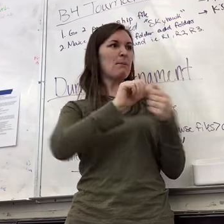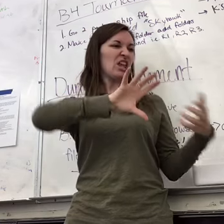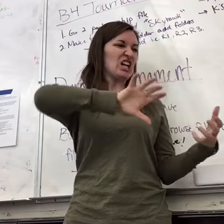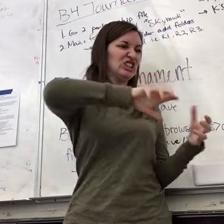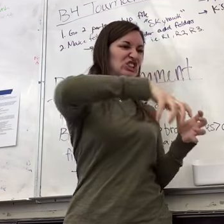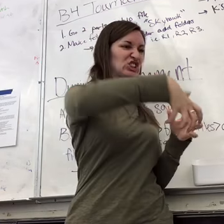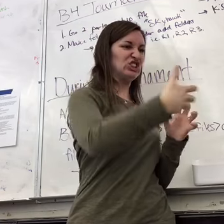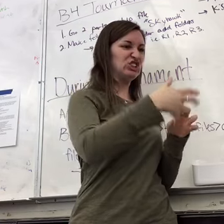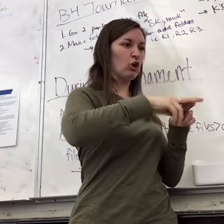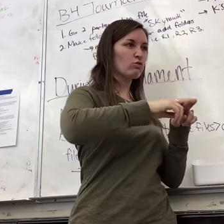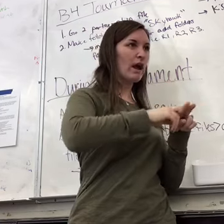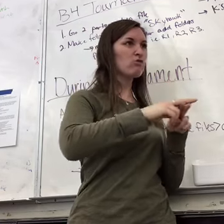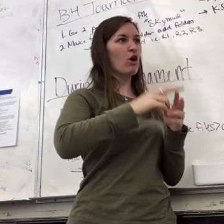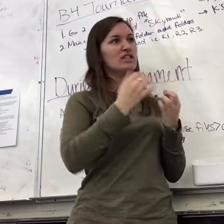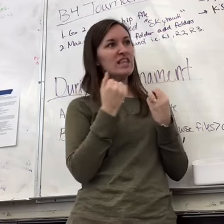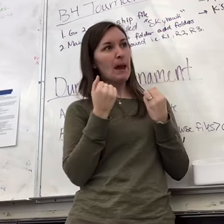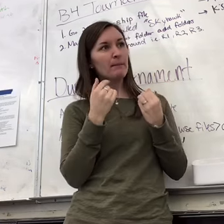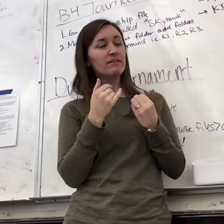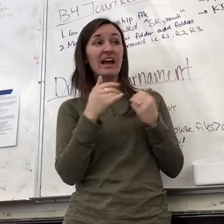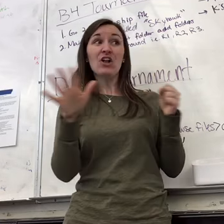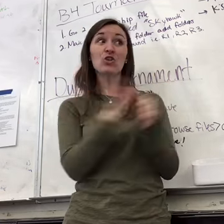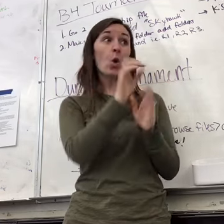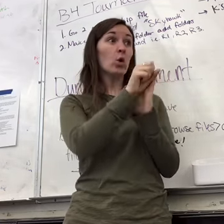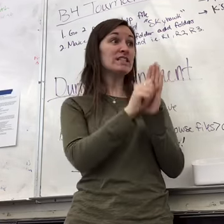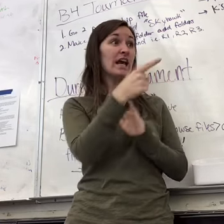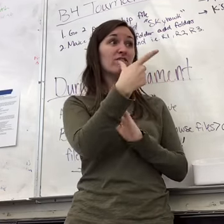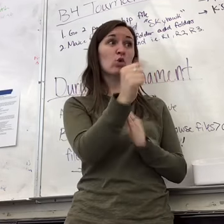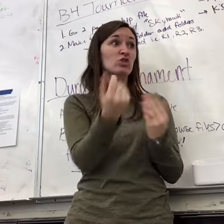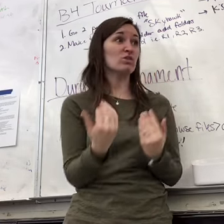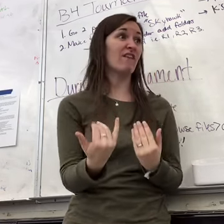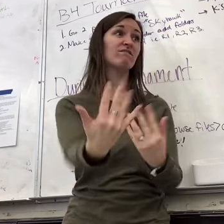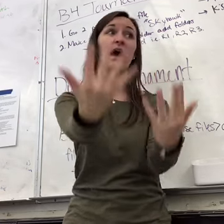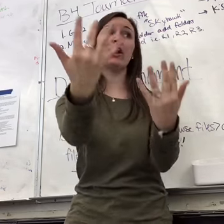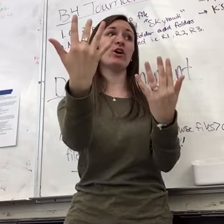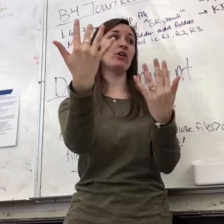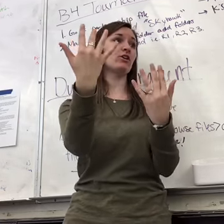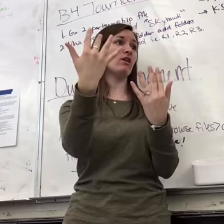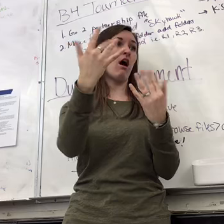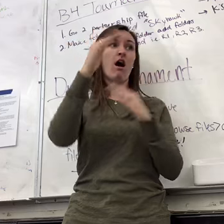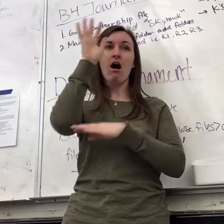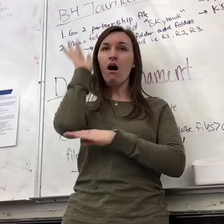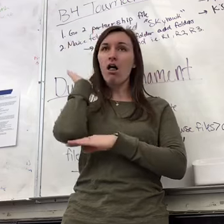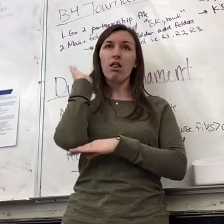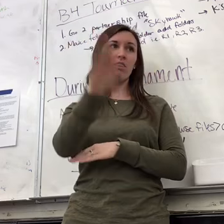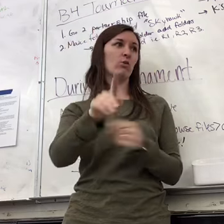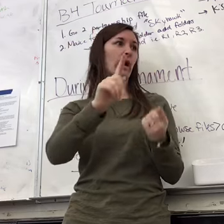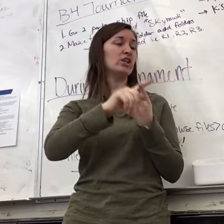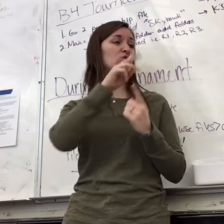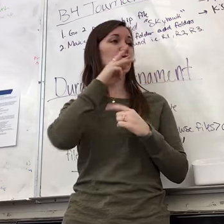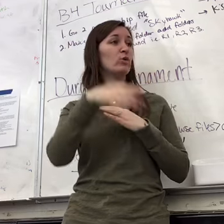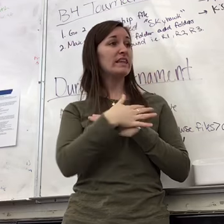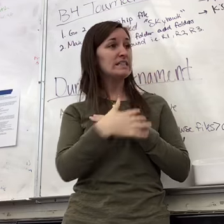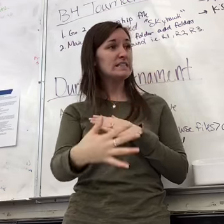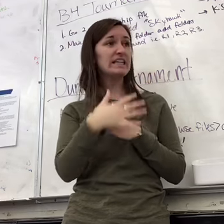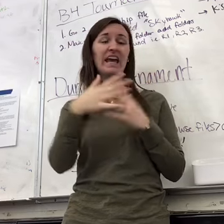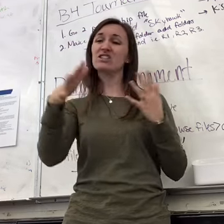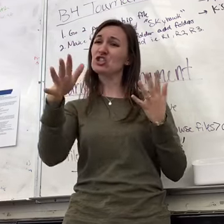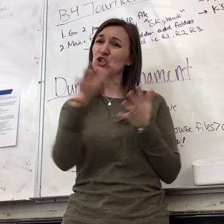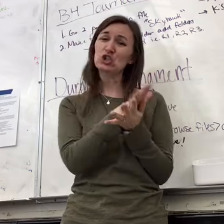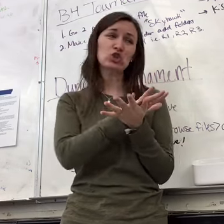the entire state of Georgia pretty much on fire, all the way to the sea, and because of that, it gets completely destroyed, and it really is